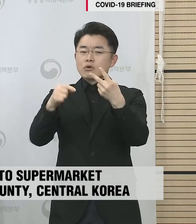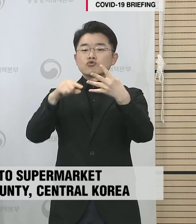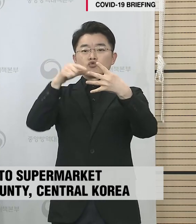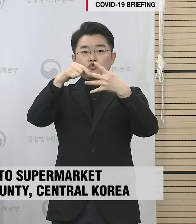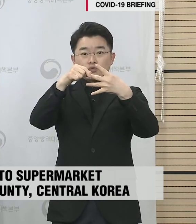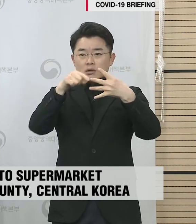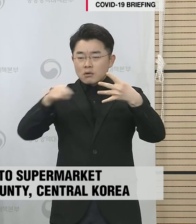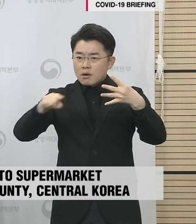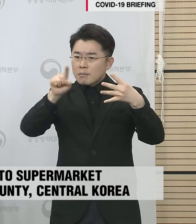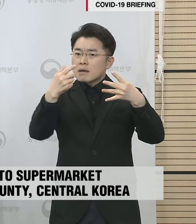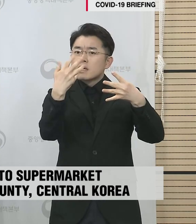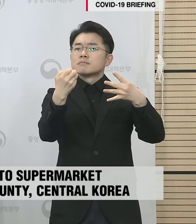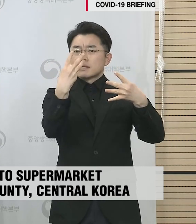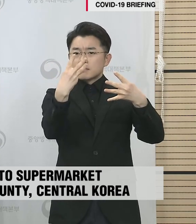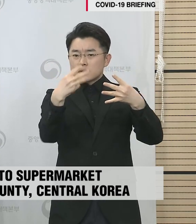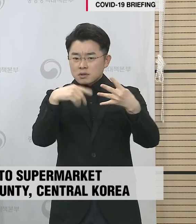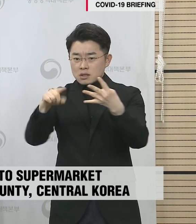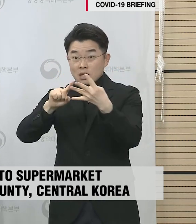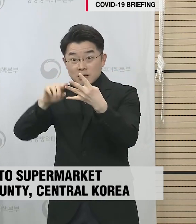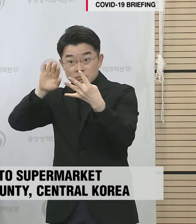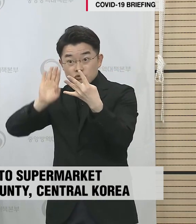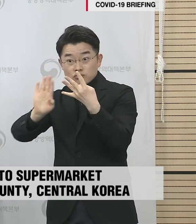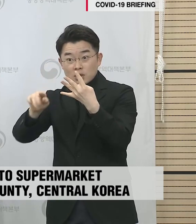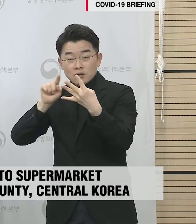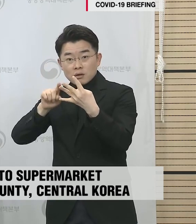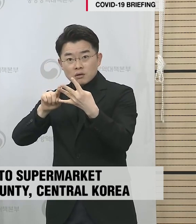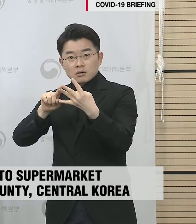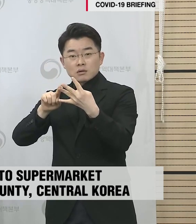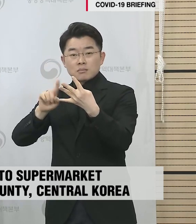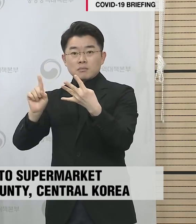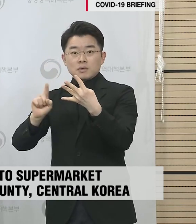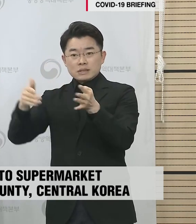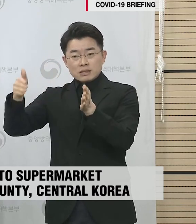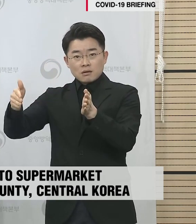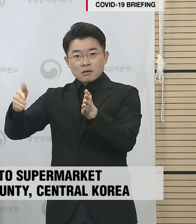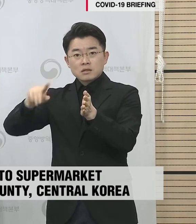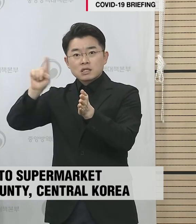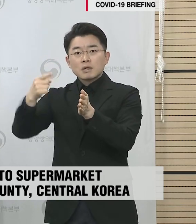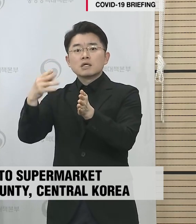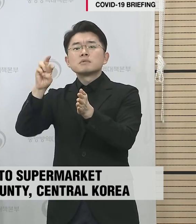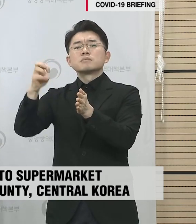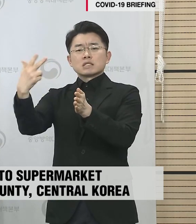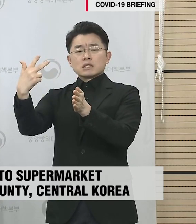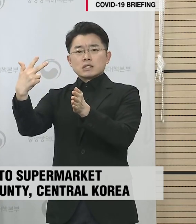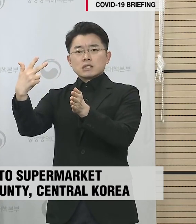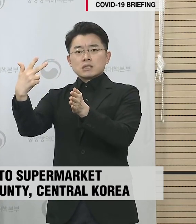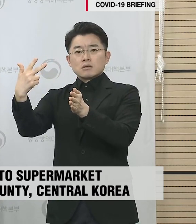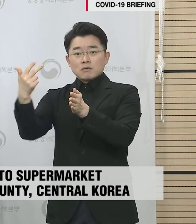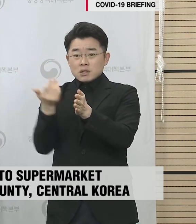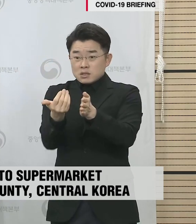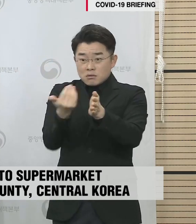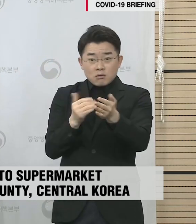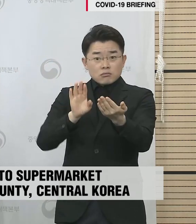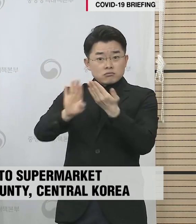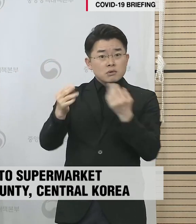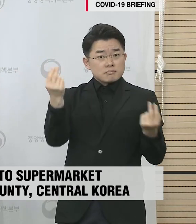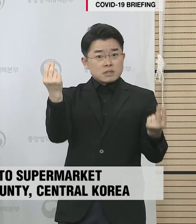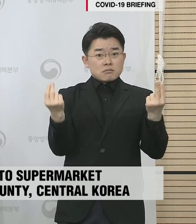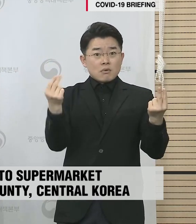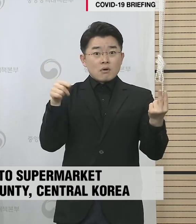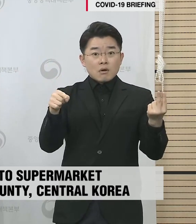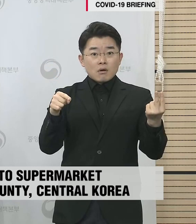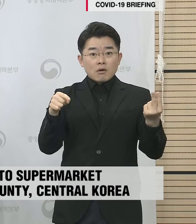gatherings. However, this jumped to 184 during the Lunar New Year holiday, and also jumped even further